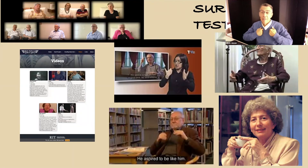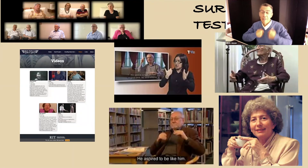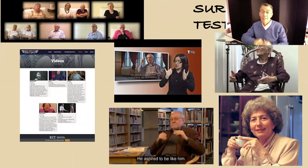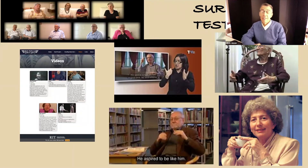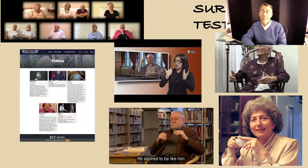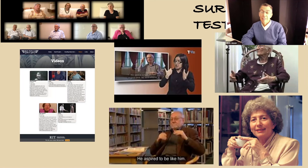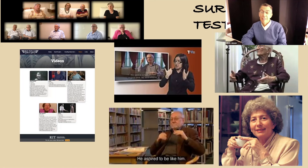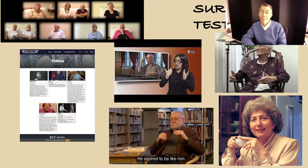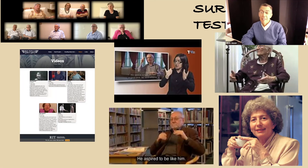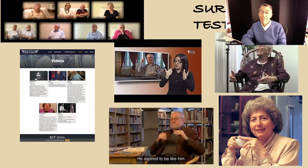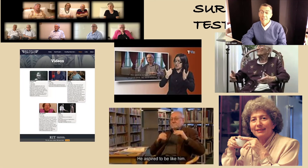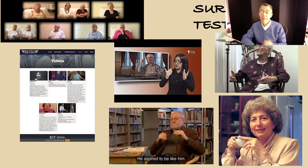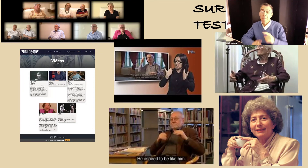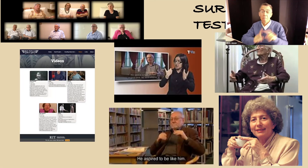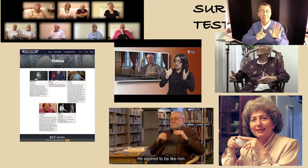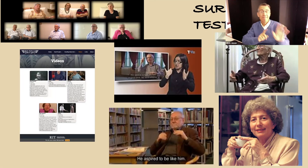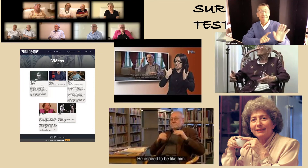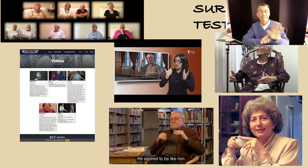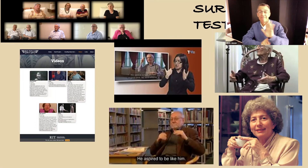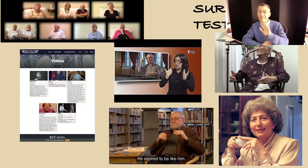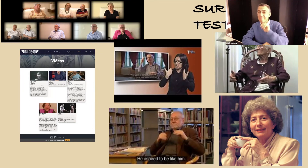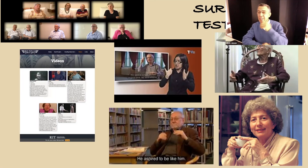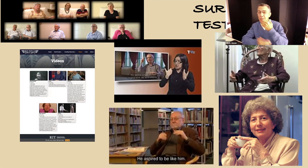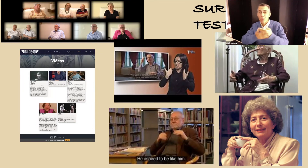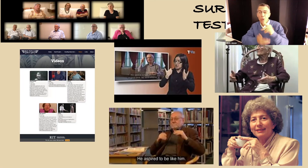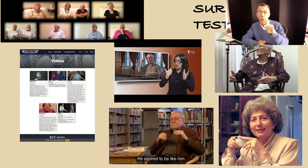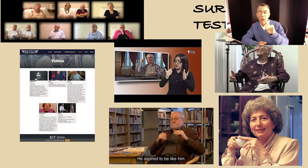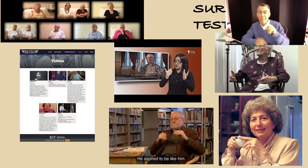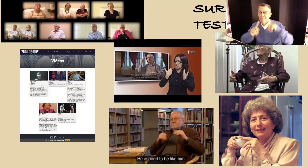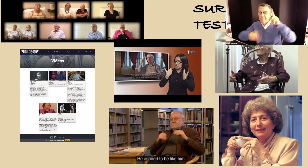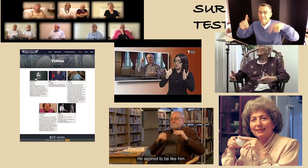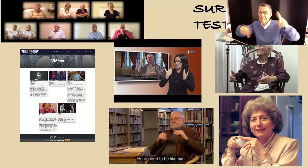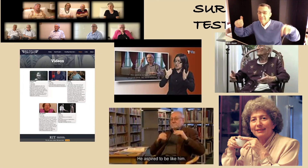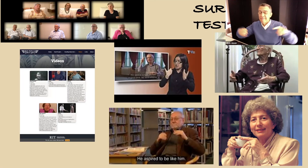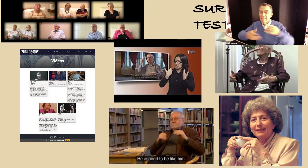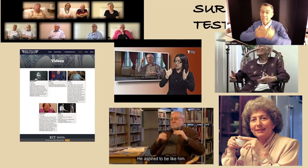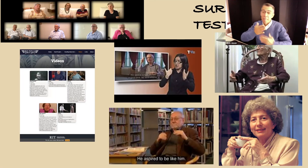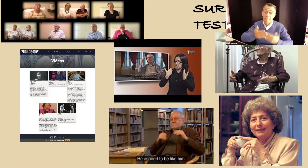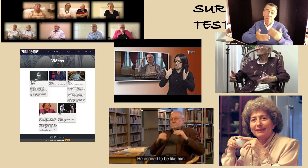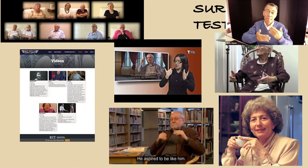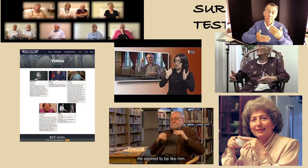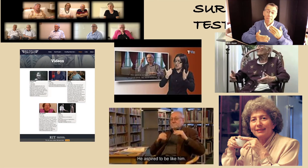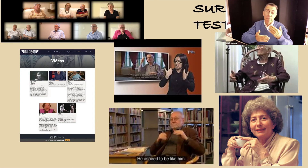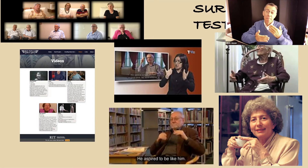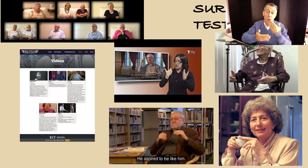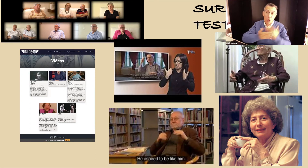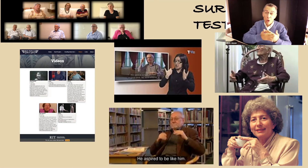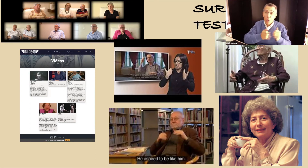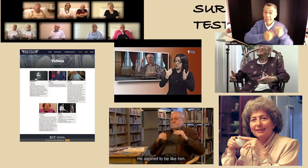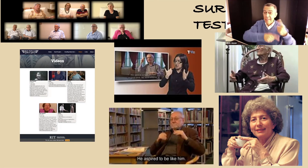But the quality of these videos varies a great deal. Some have full sign language, some do